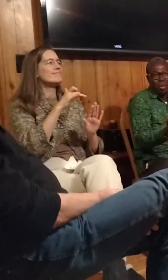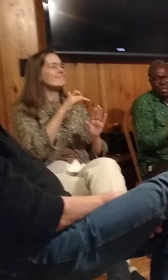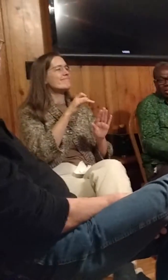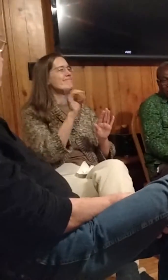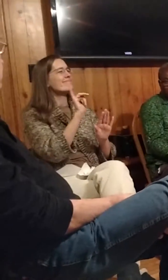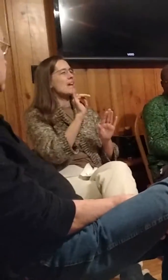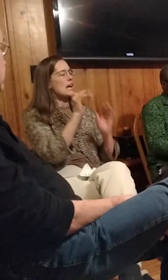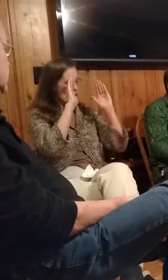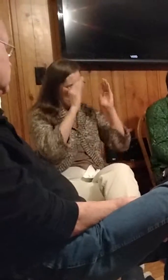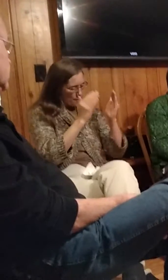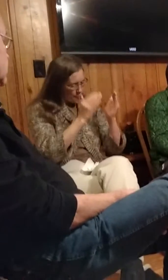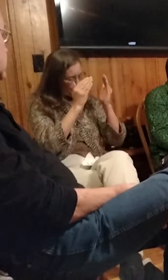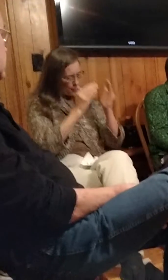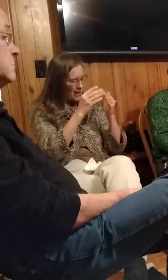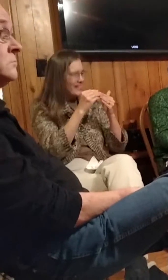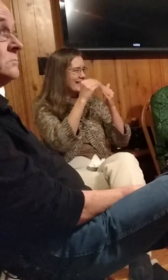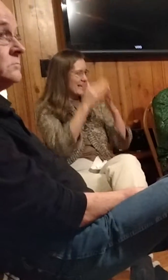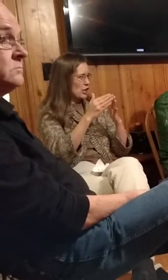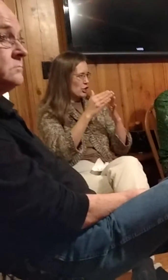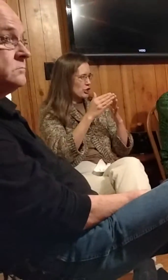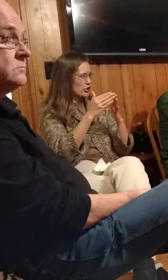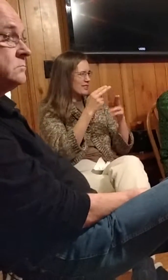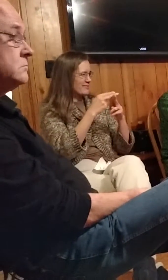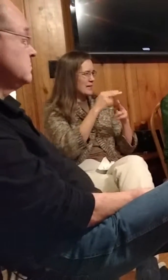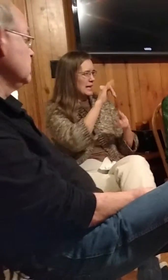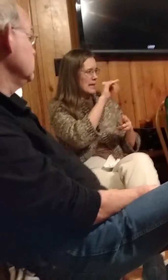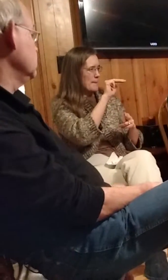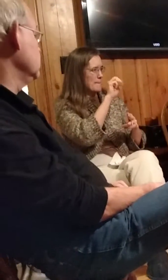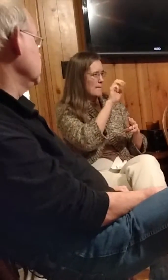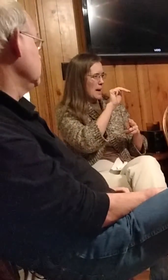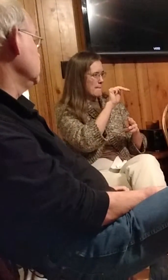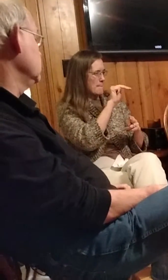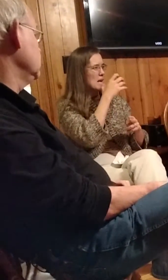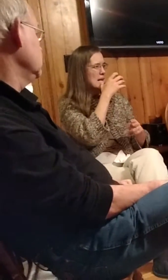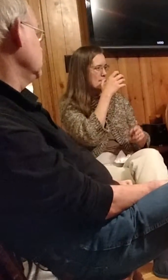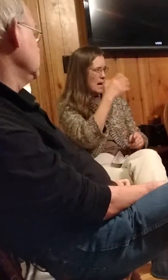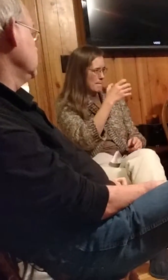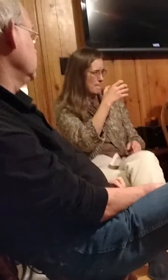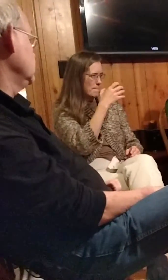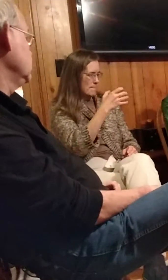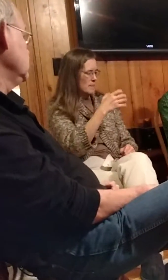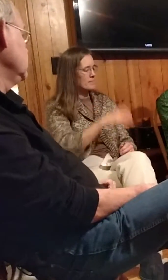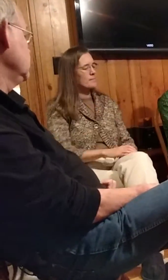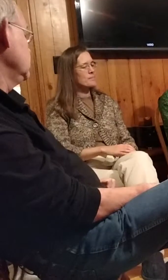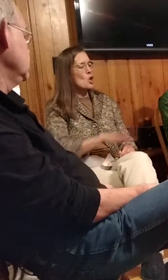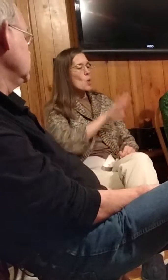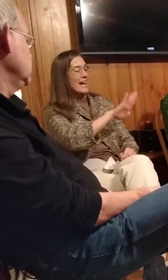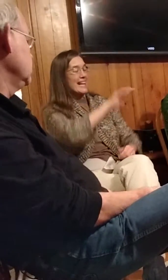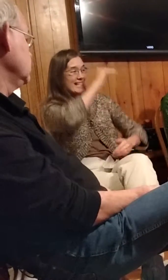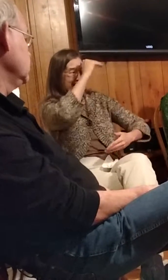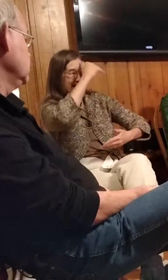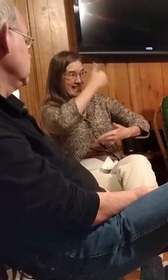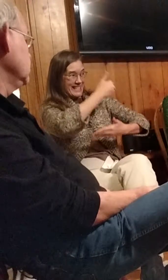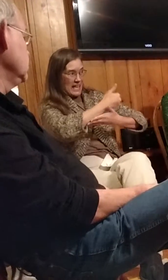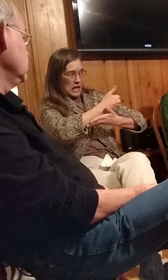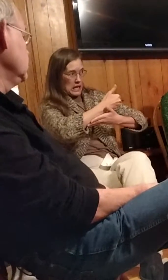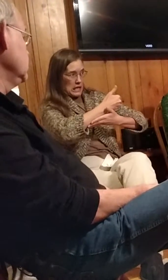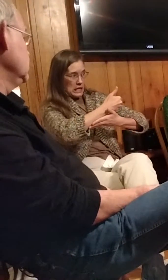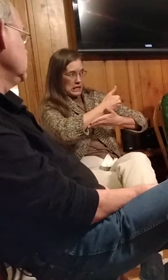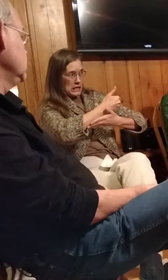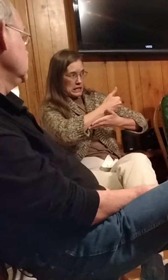priest or a pastor, something like that. Yeah. So he is the Imam. His son started seeing